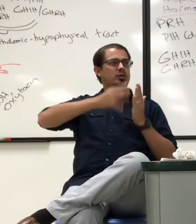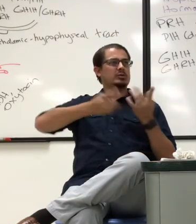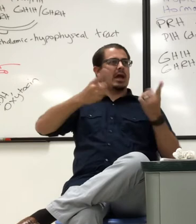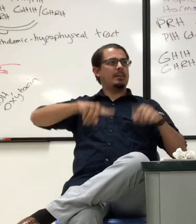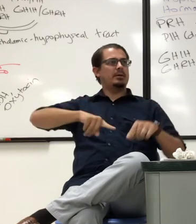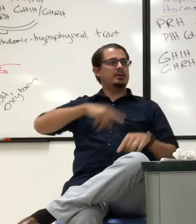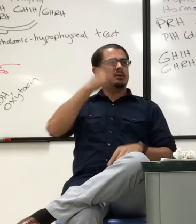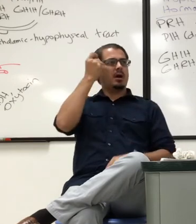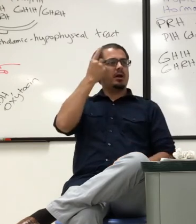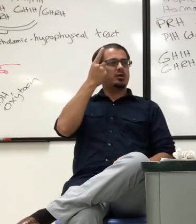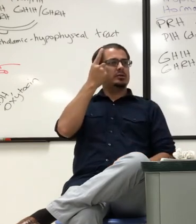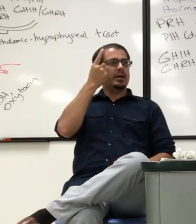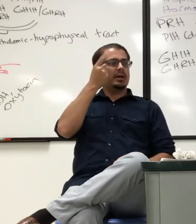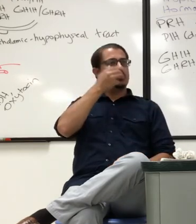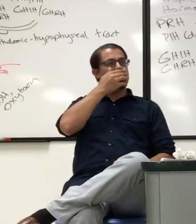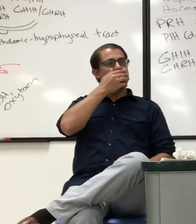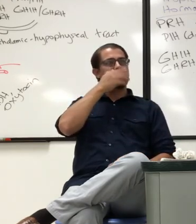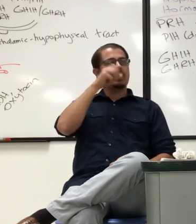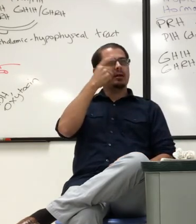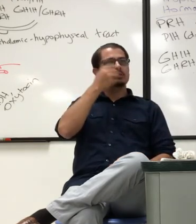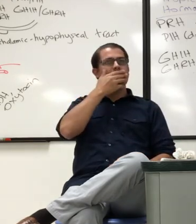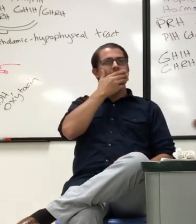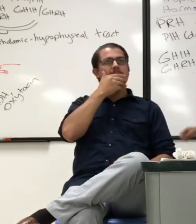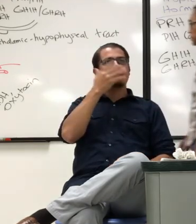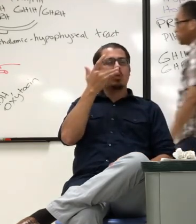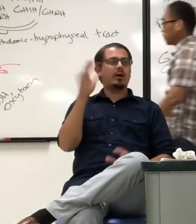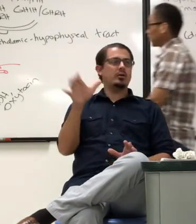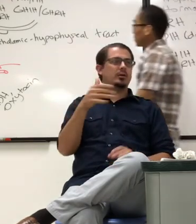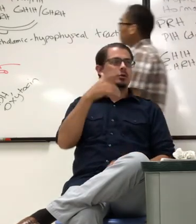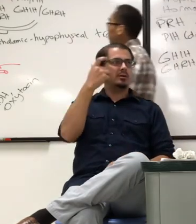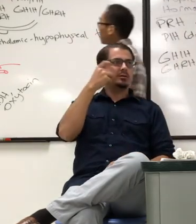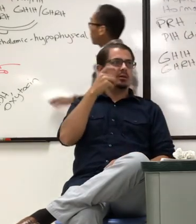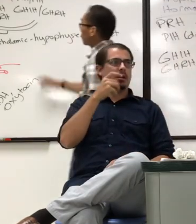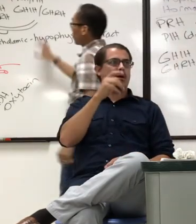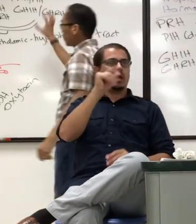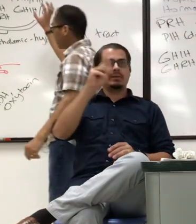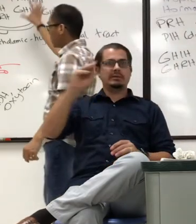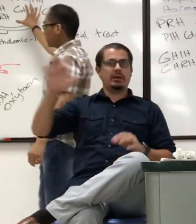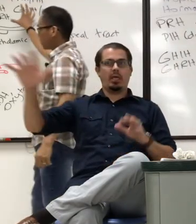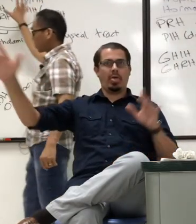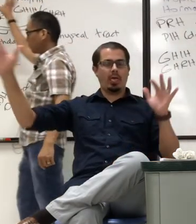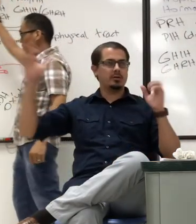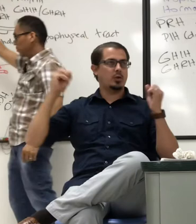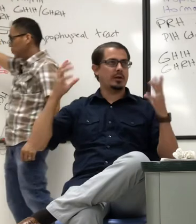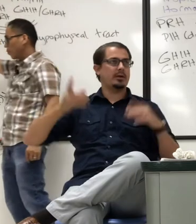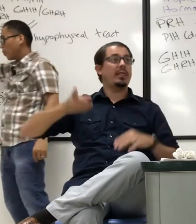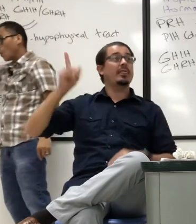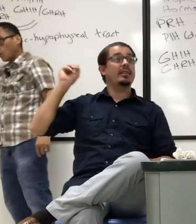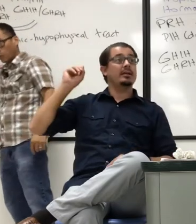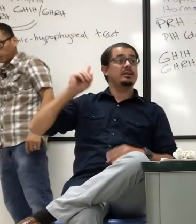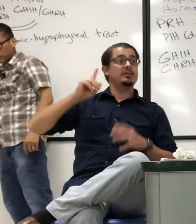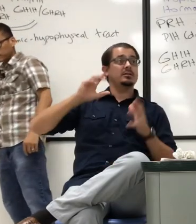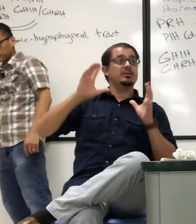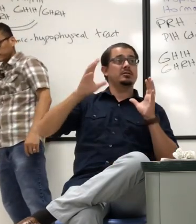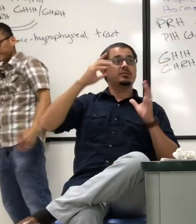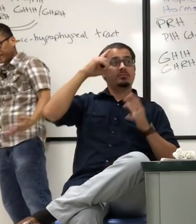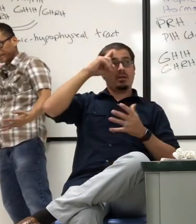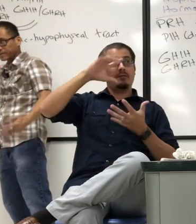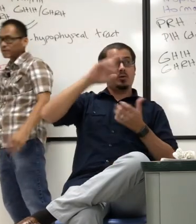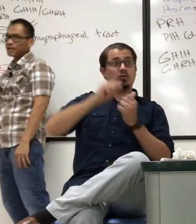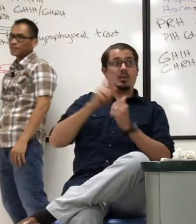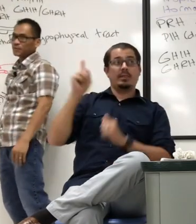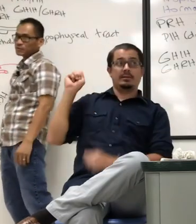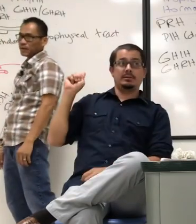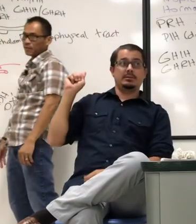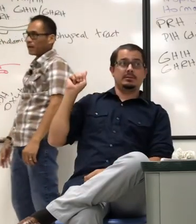and it's understandable why you do it, it's like an alphabet soup up here. These get confused with those.